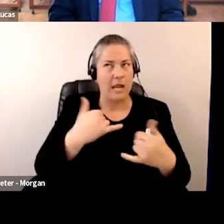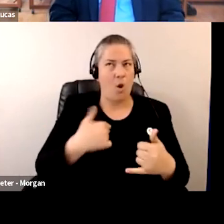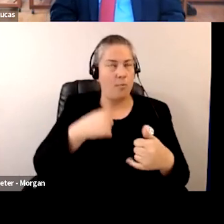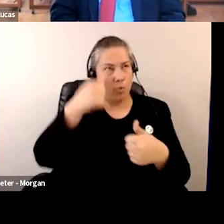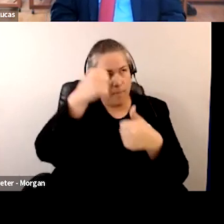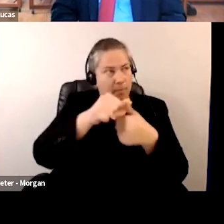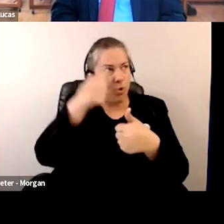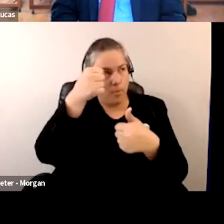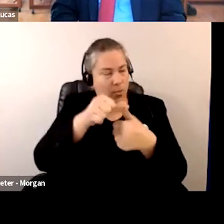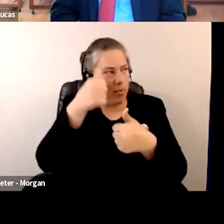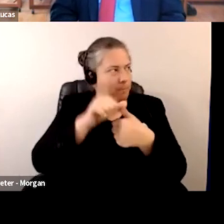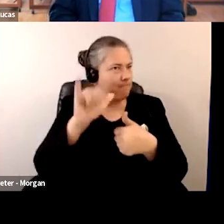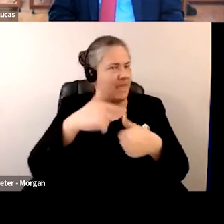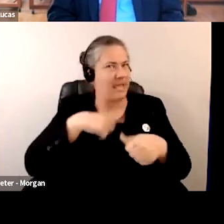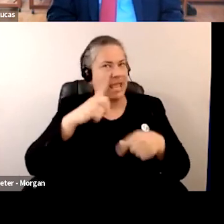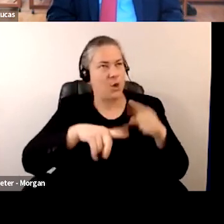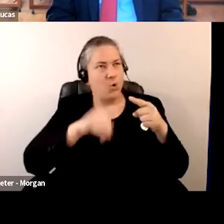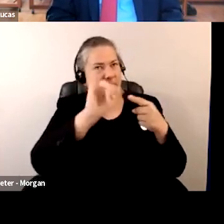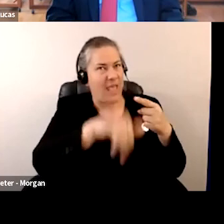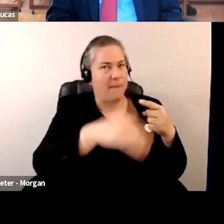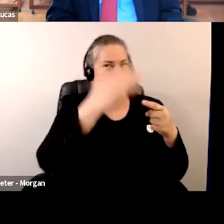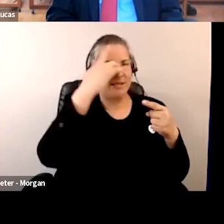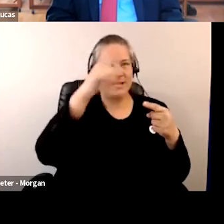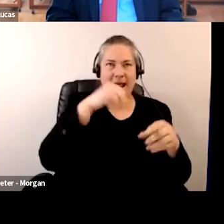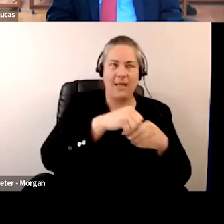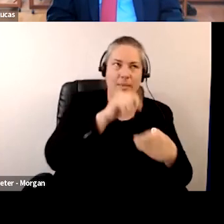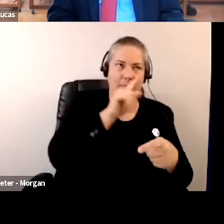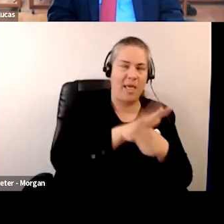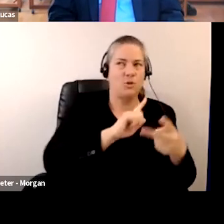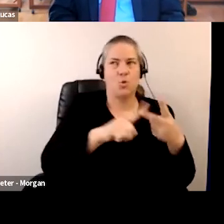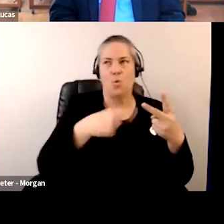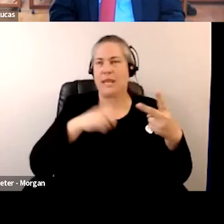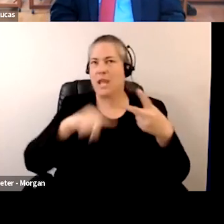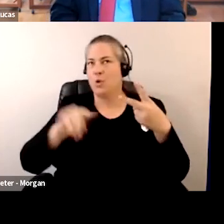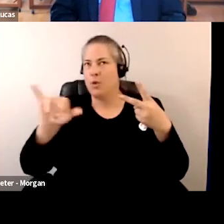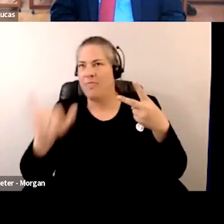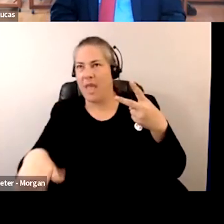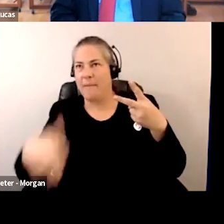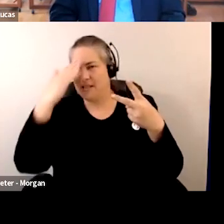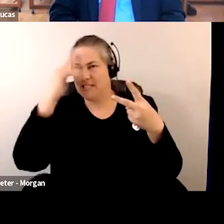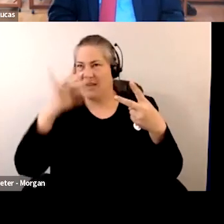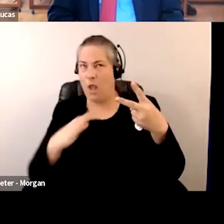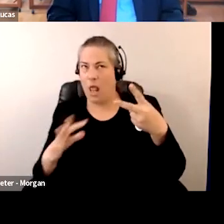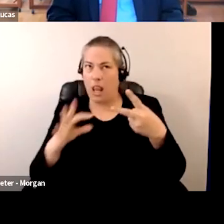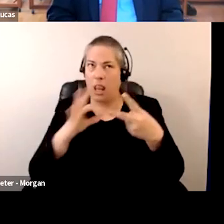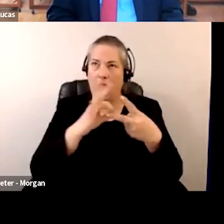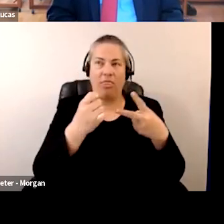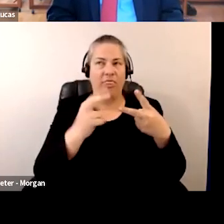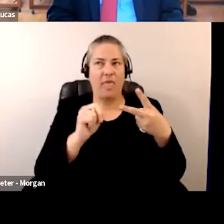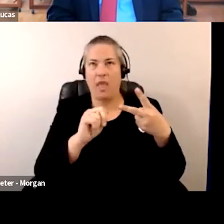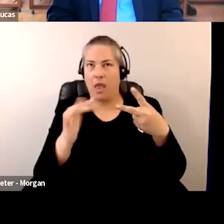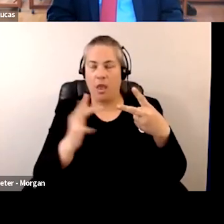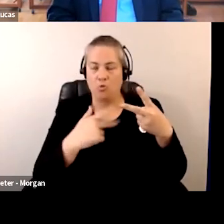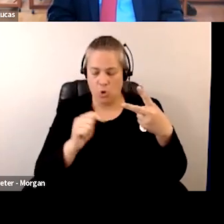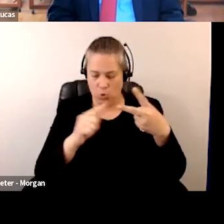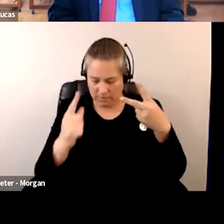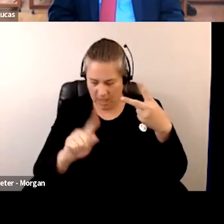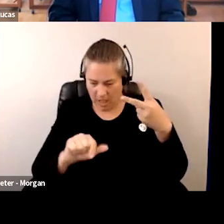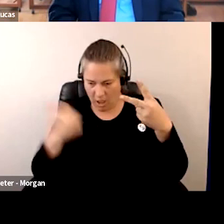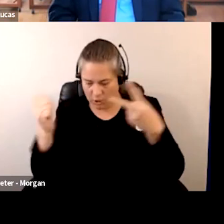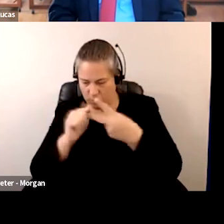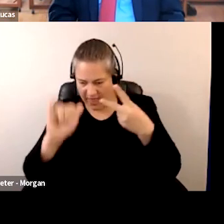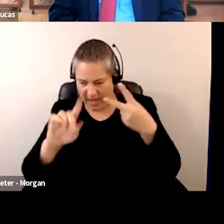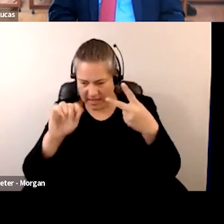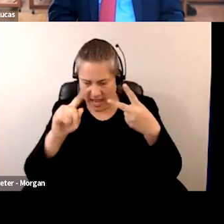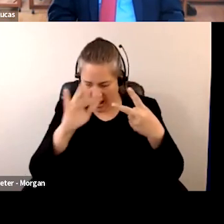remembering, we can't do this because it wasn't in the pledge. We can't do that because if we link them and then try to do something else with the data,